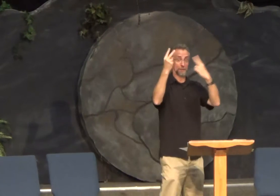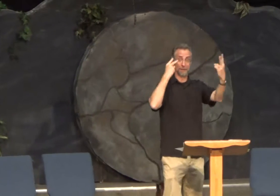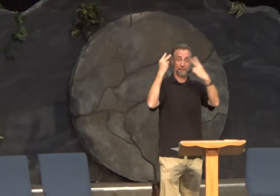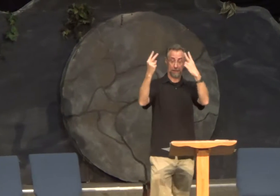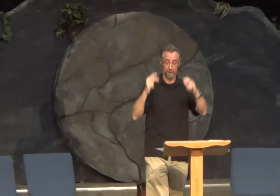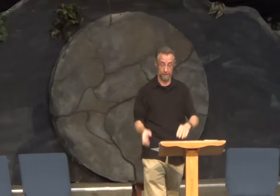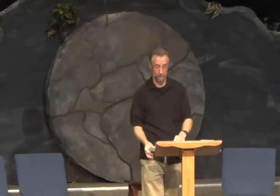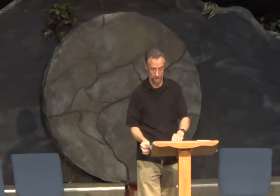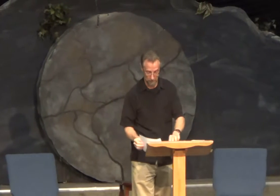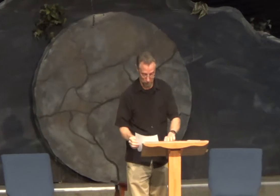the glory of God.